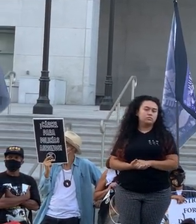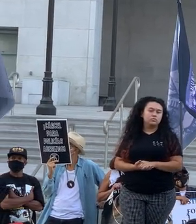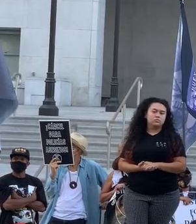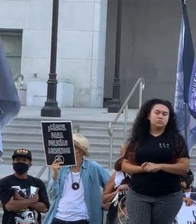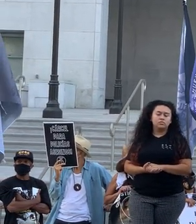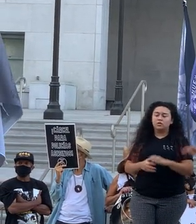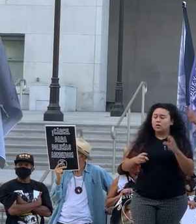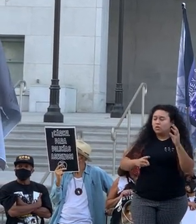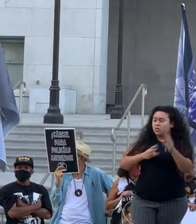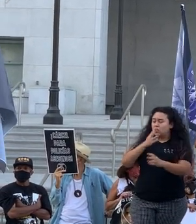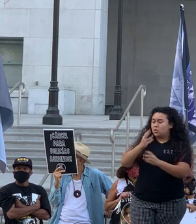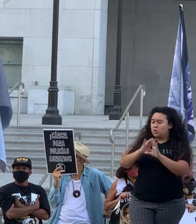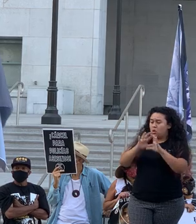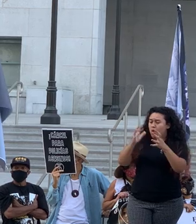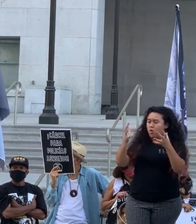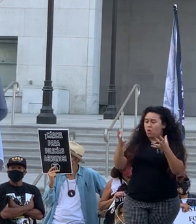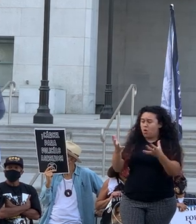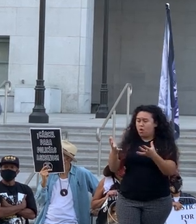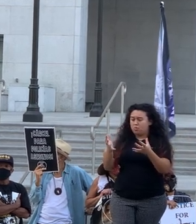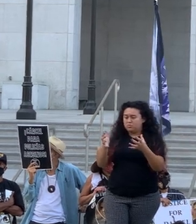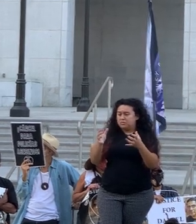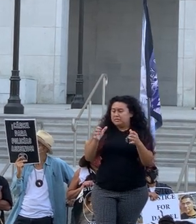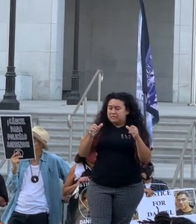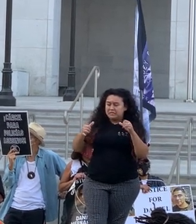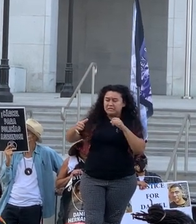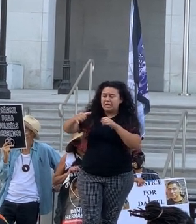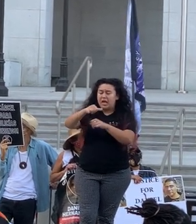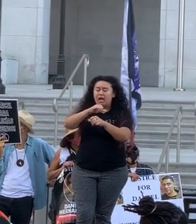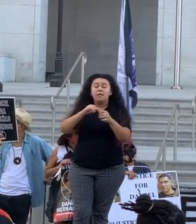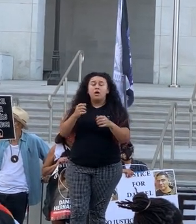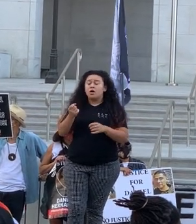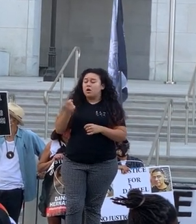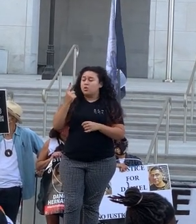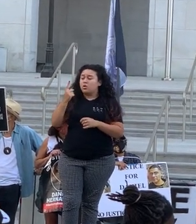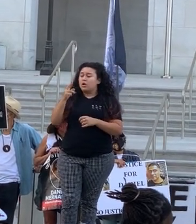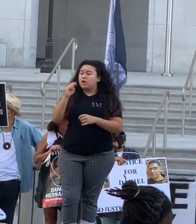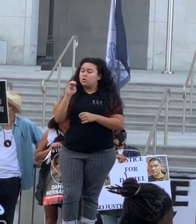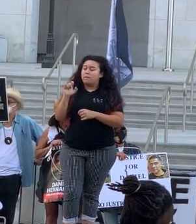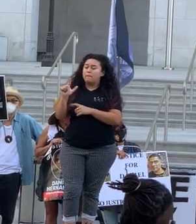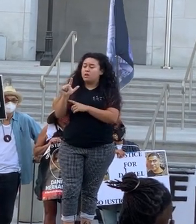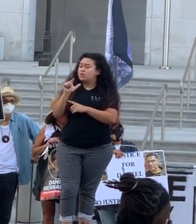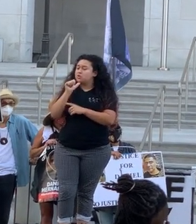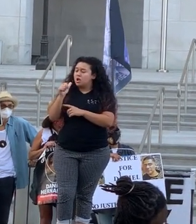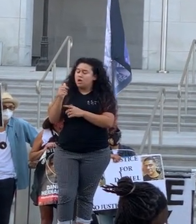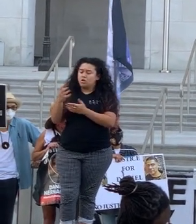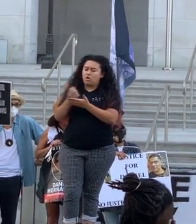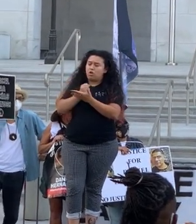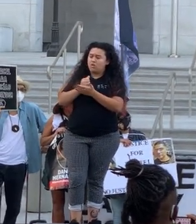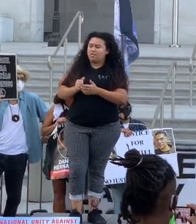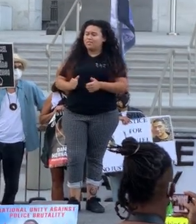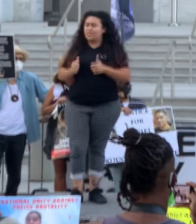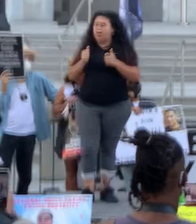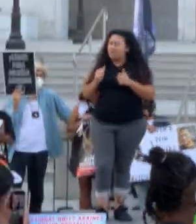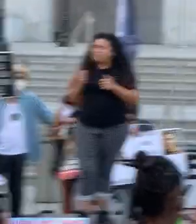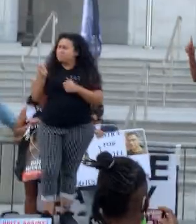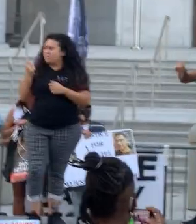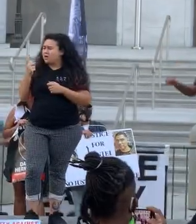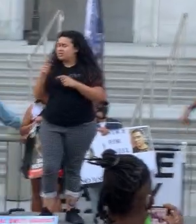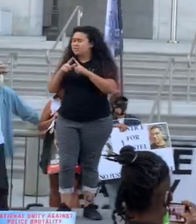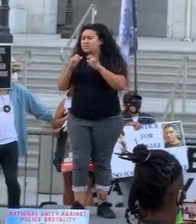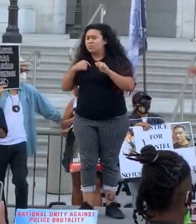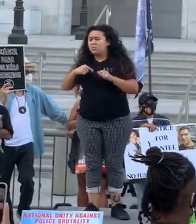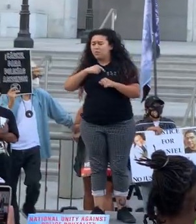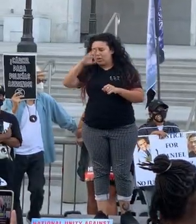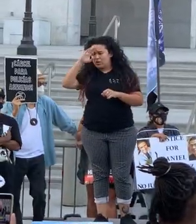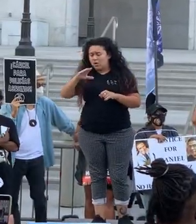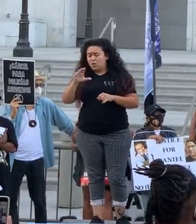Across the globe, we all agree that criminals don't deserve life, despite the fact that we know that